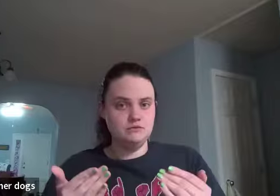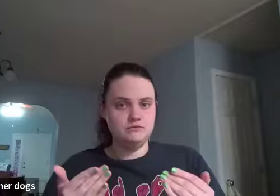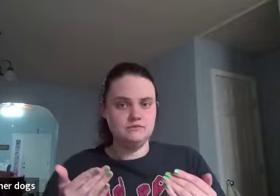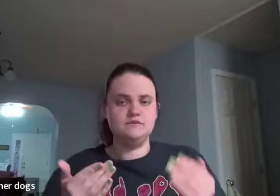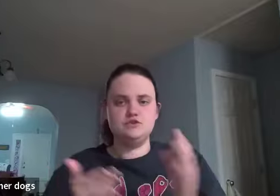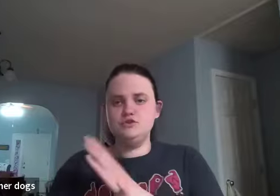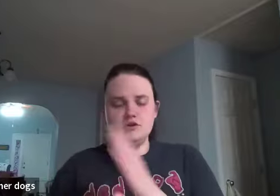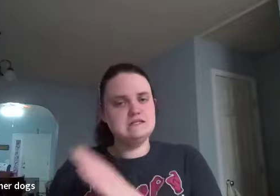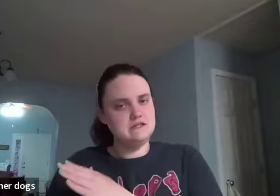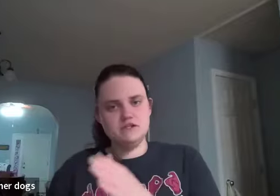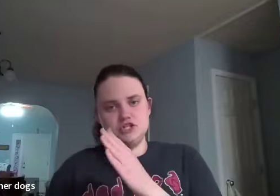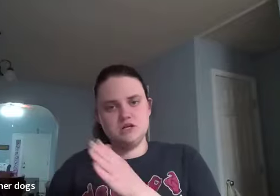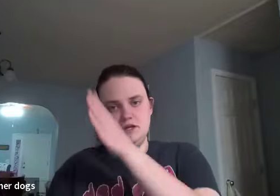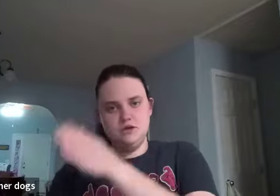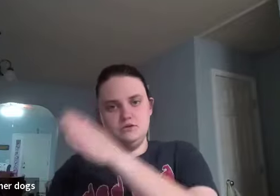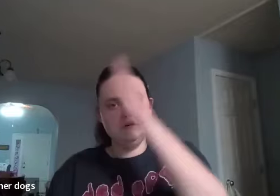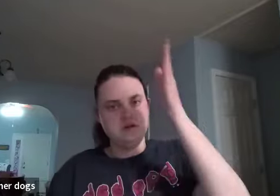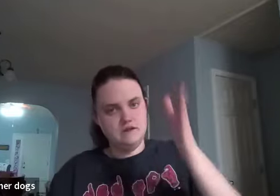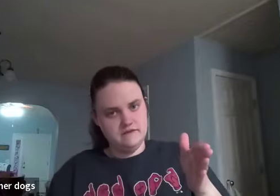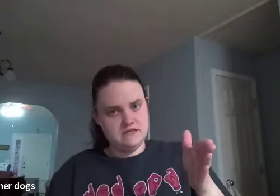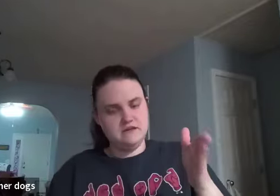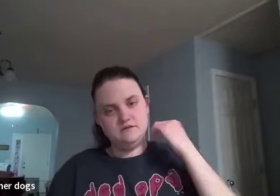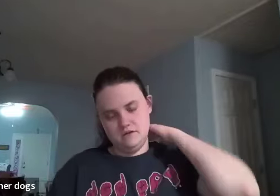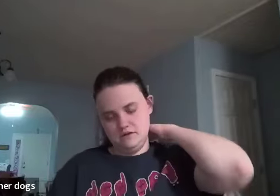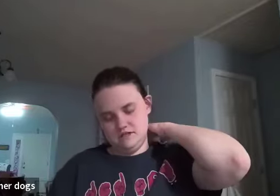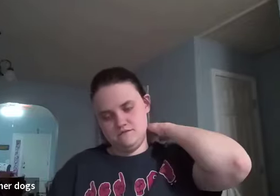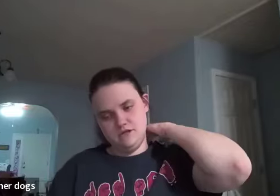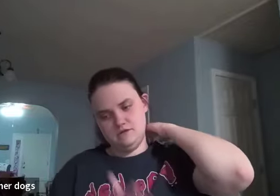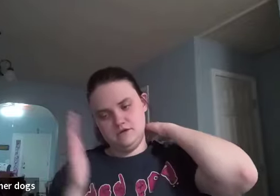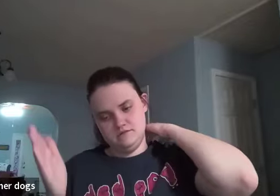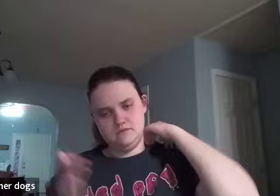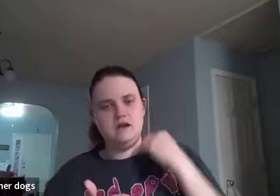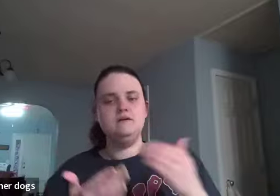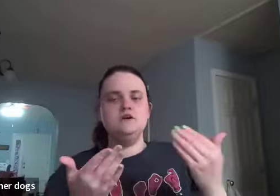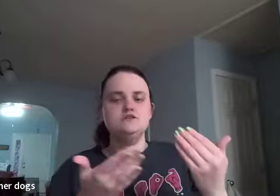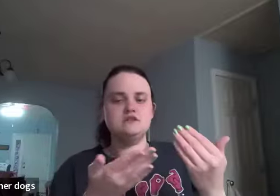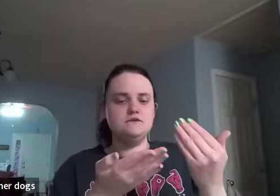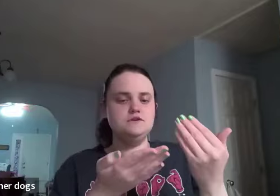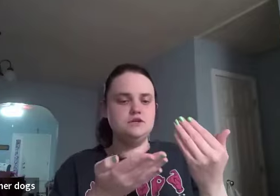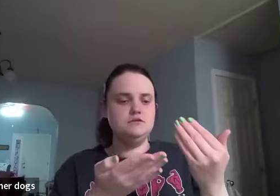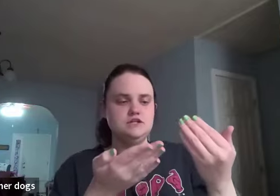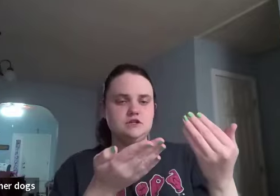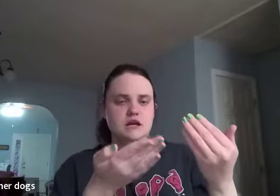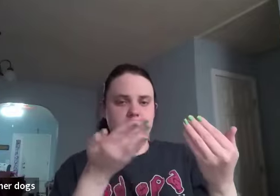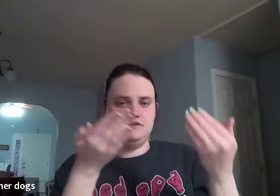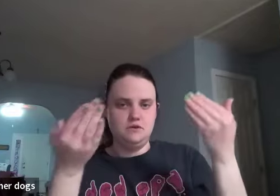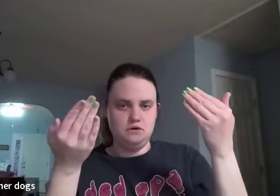new. So New Year is literally just going to be new, and then the sign for year. Okay. So the sign for new is you're going to have